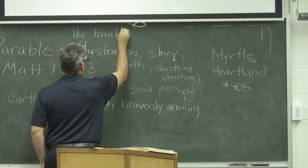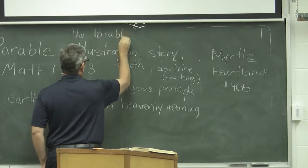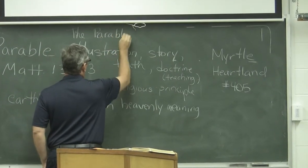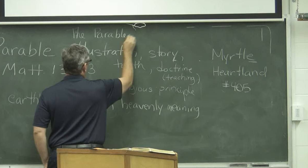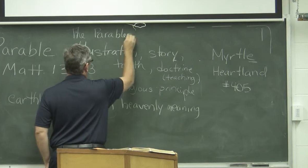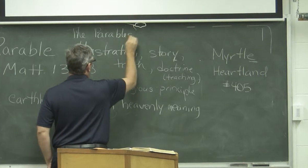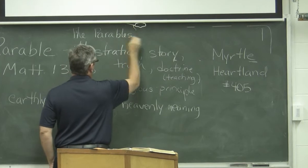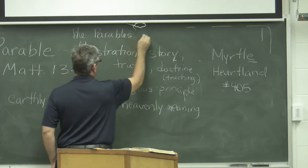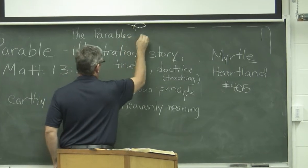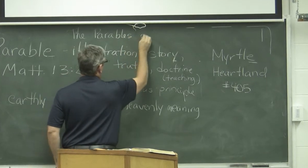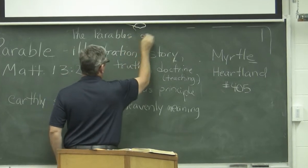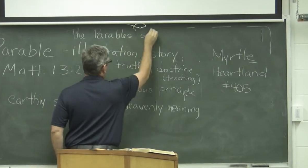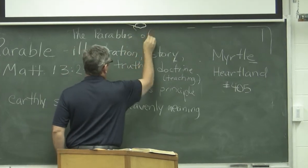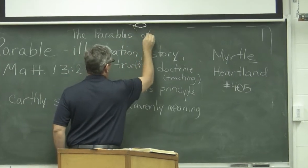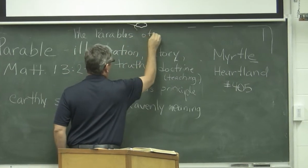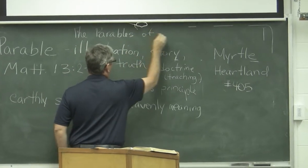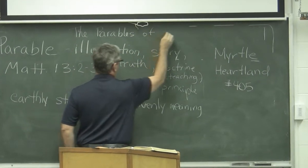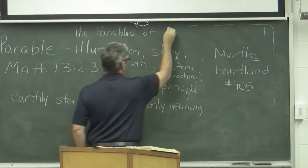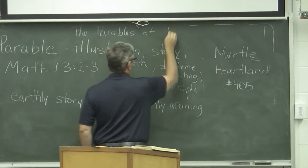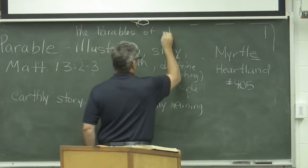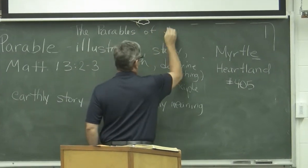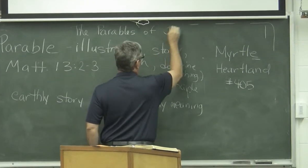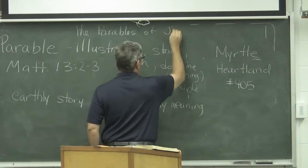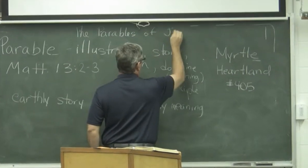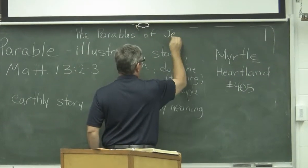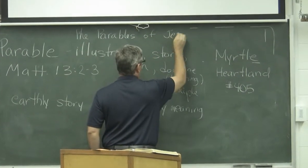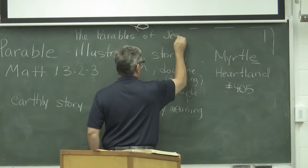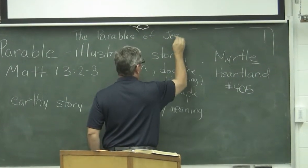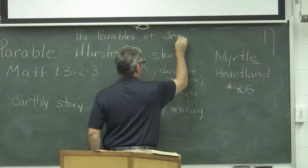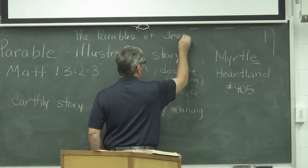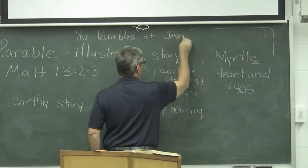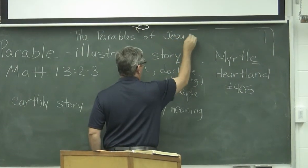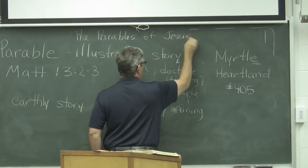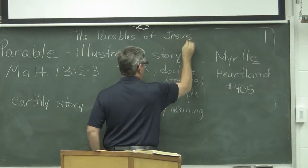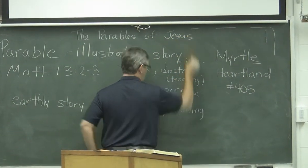The parables of Jesus.